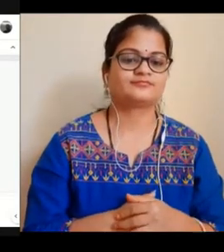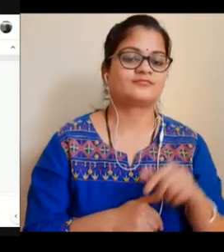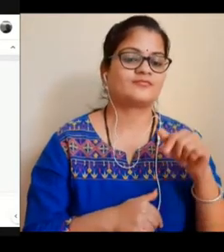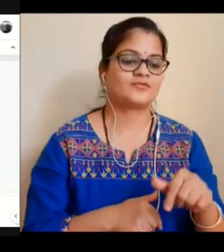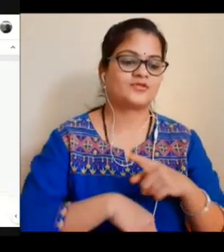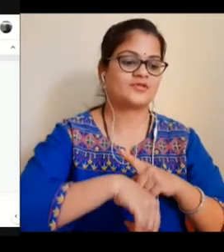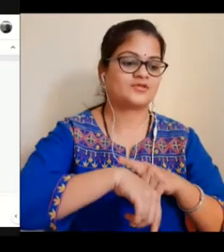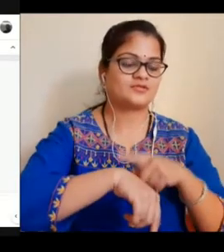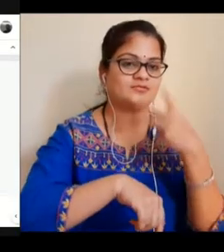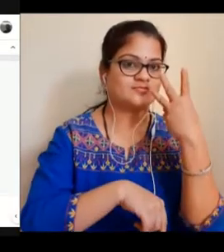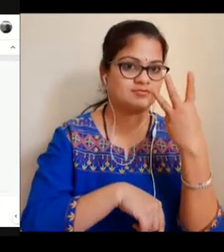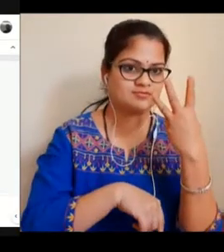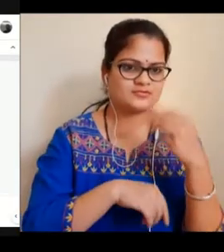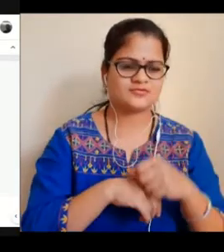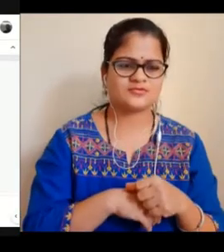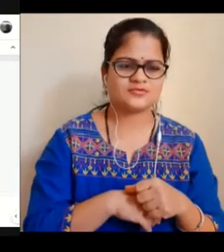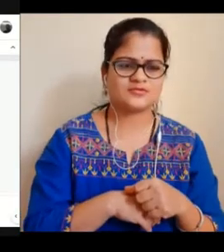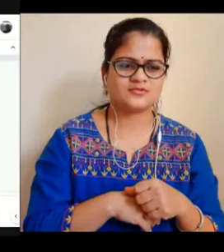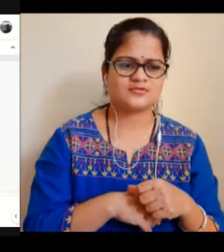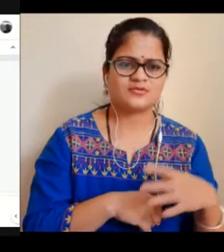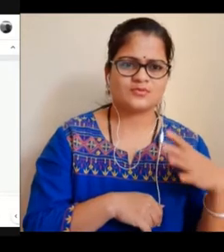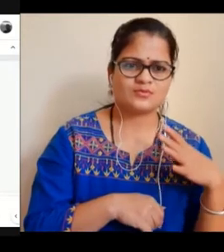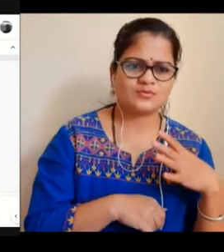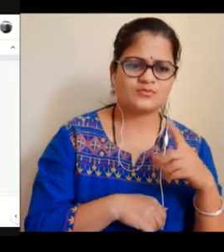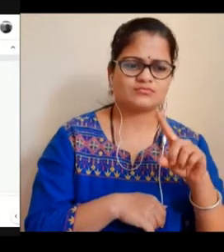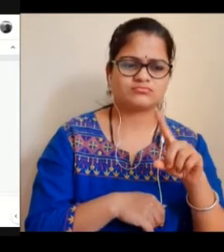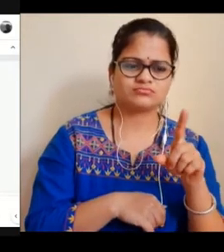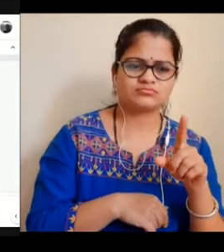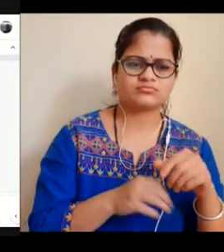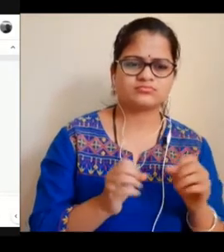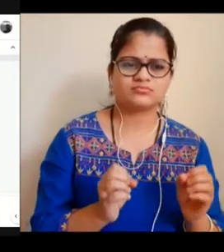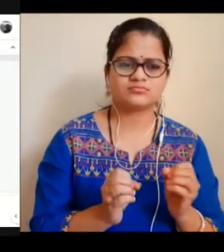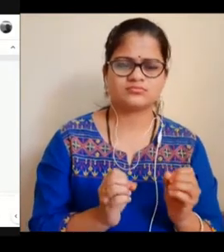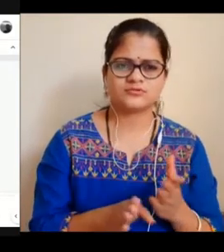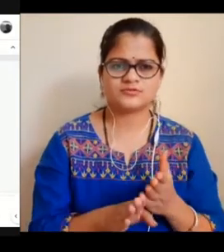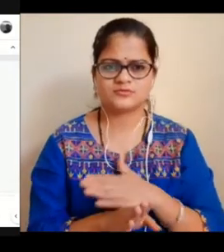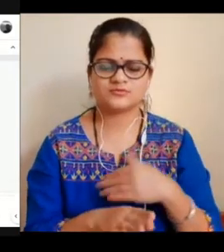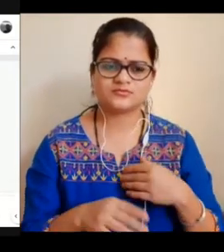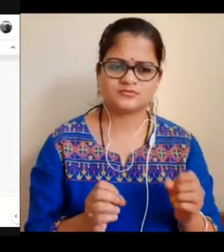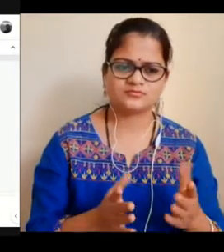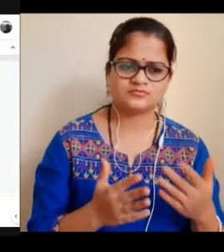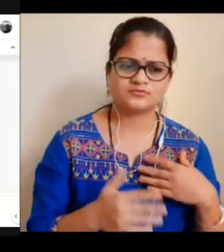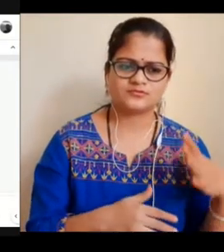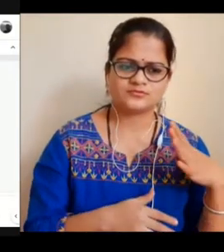It's 3 now. Maybe we'll wait 1 minute, one more minute before starting.